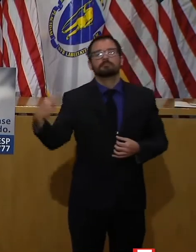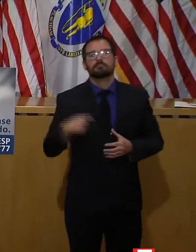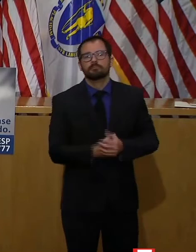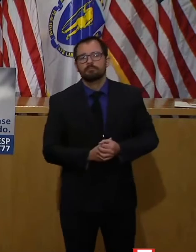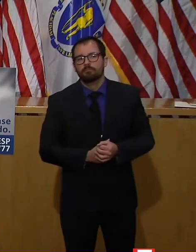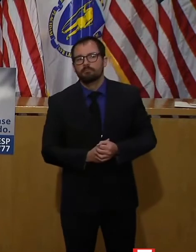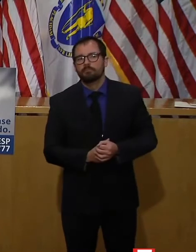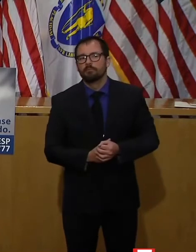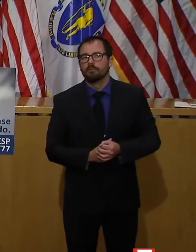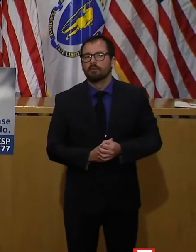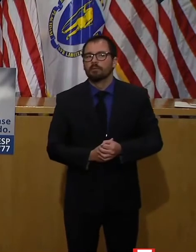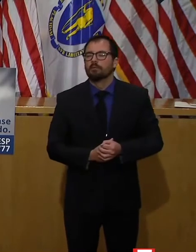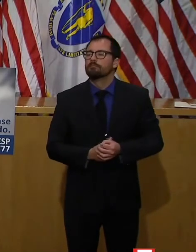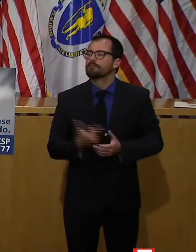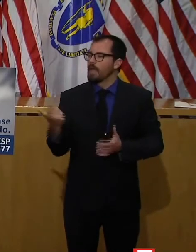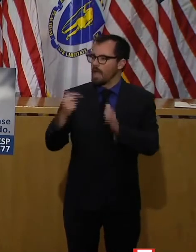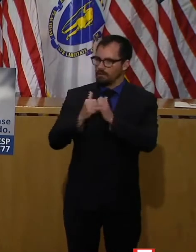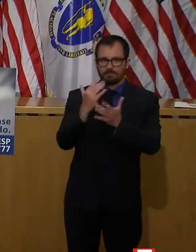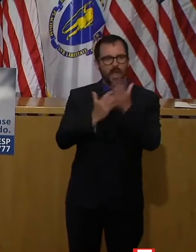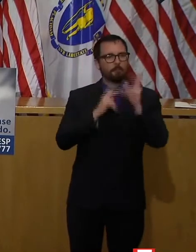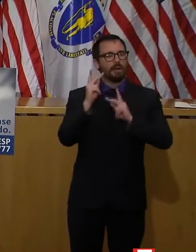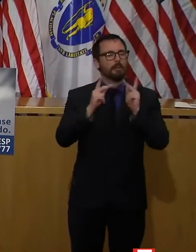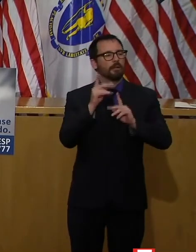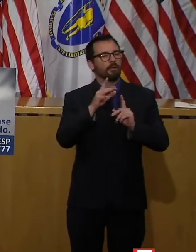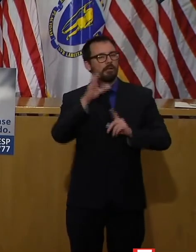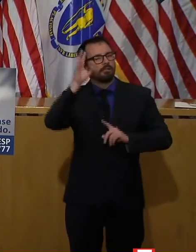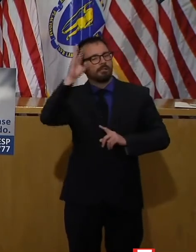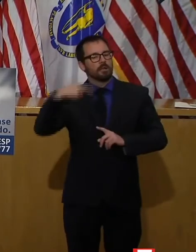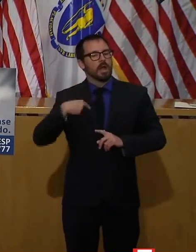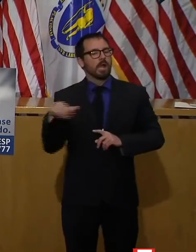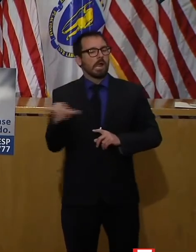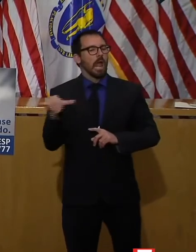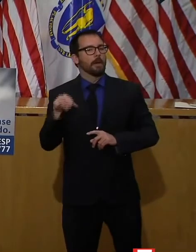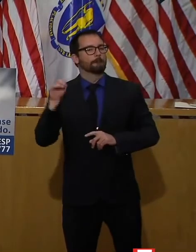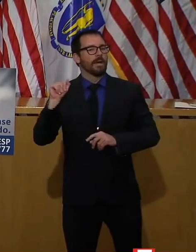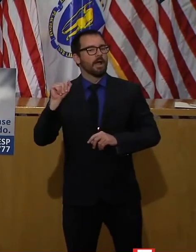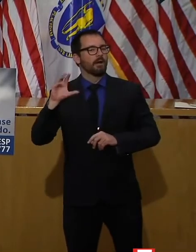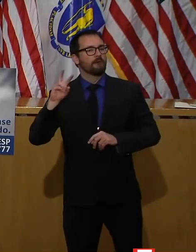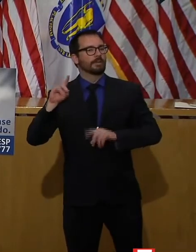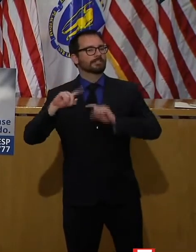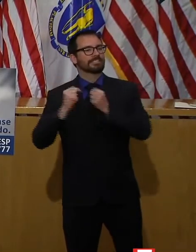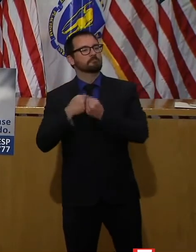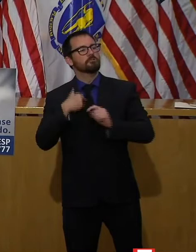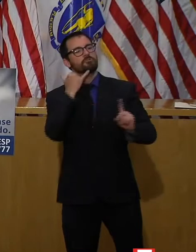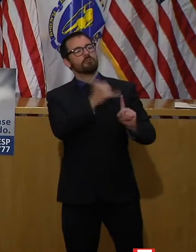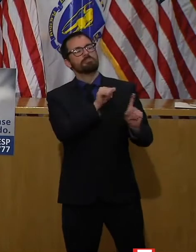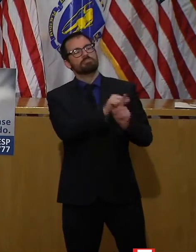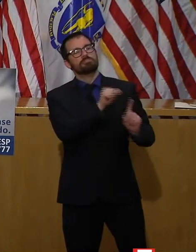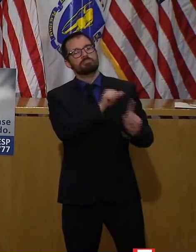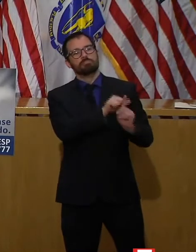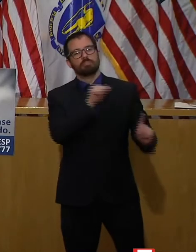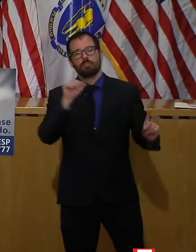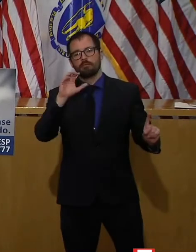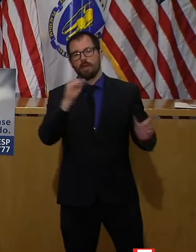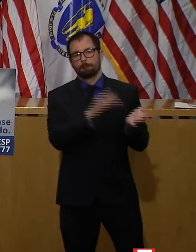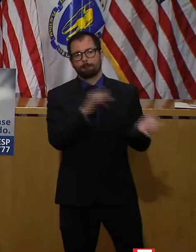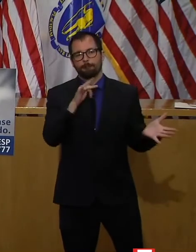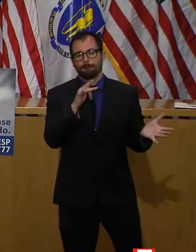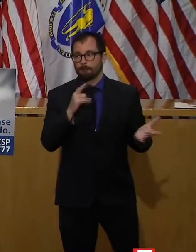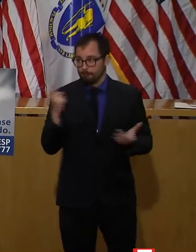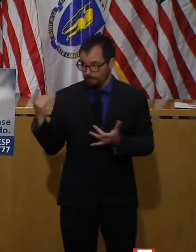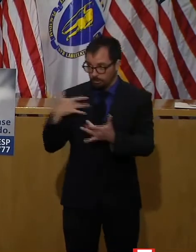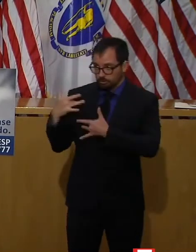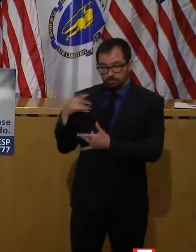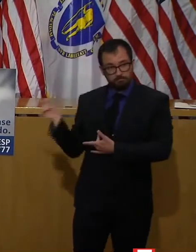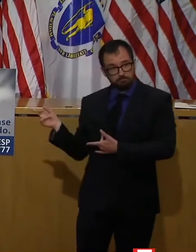conference, I think a lot of people are probably not going to remember the area codes. So are you concerned about scammers? I might leave that